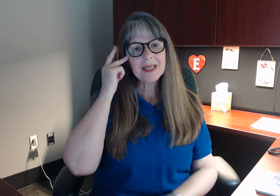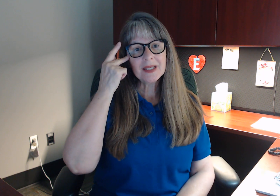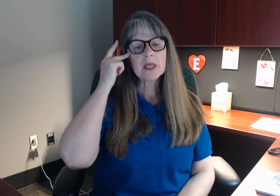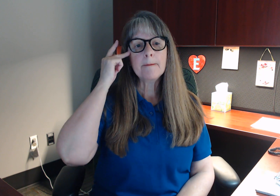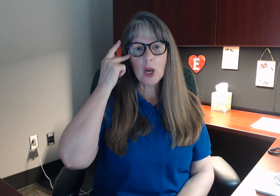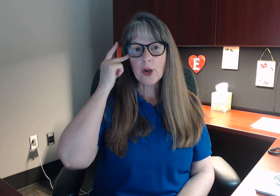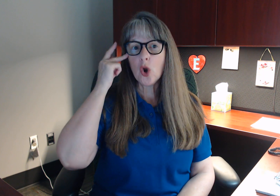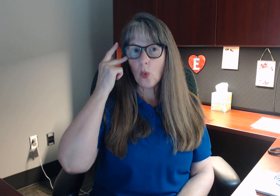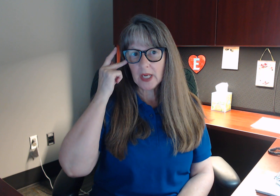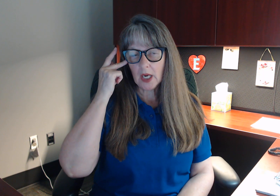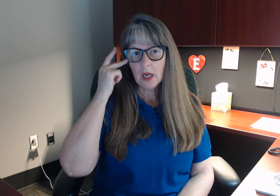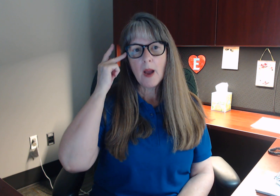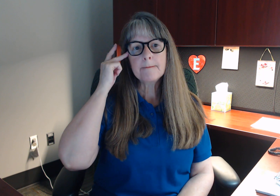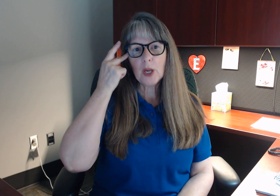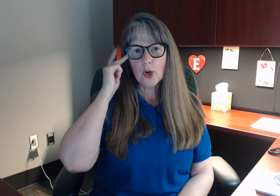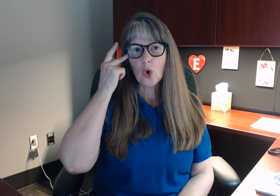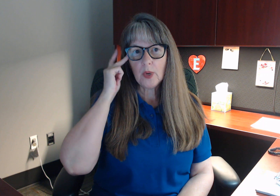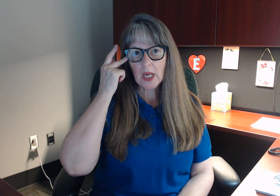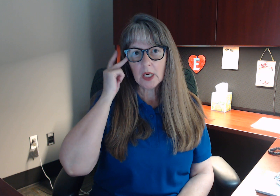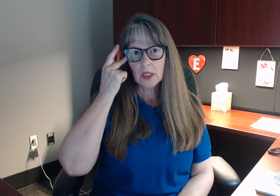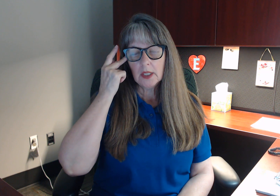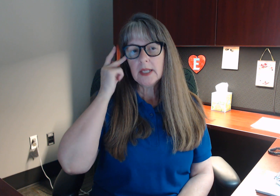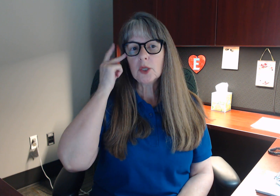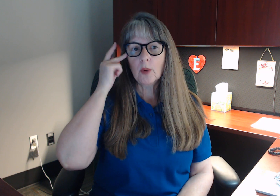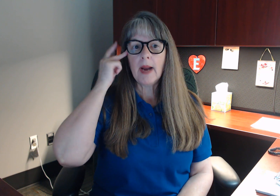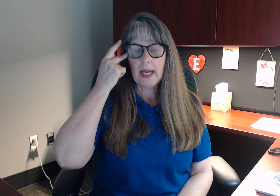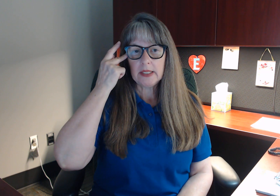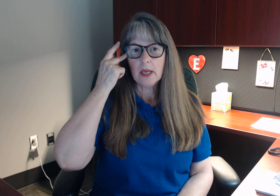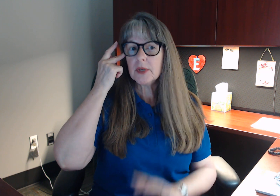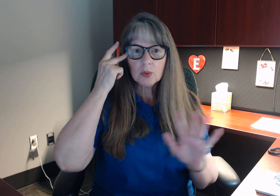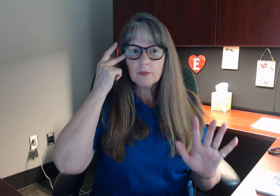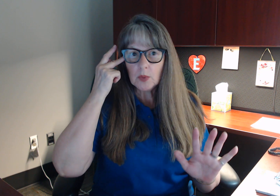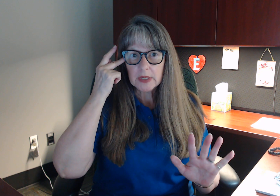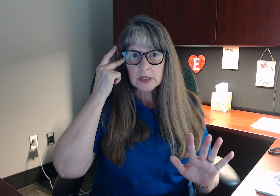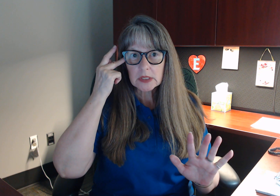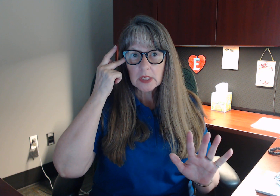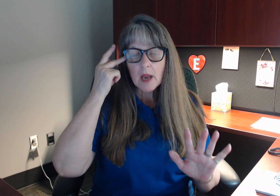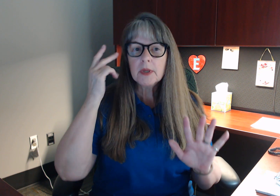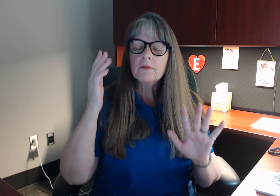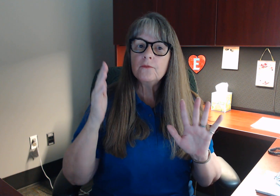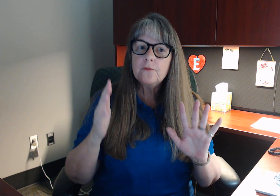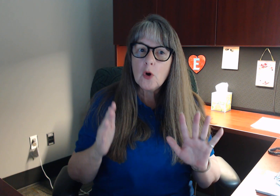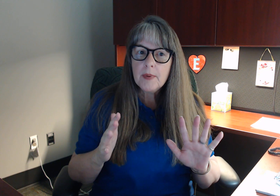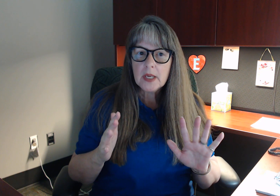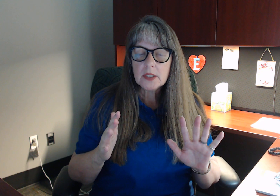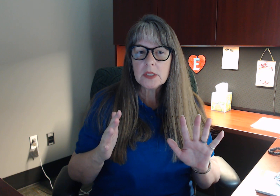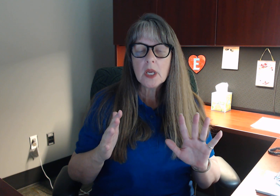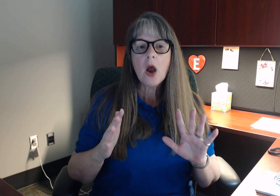is paranoia. Paranoia. It's in your mind. But so are phobias. But phobias